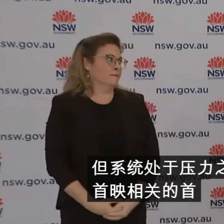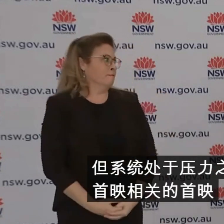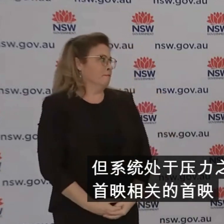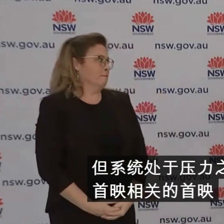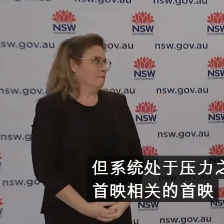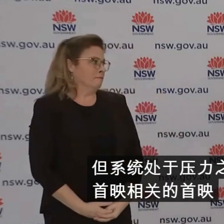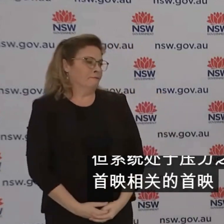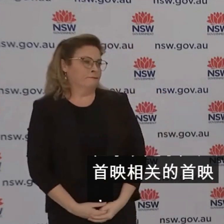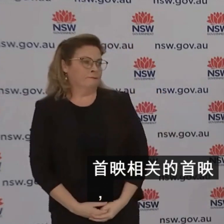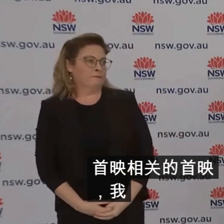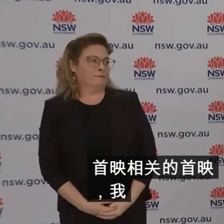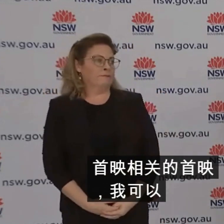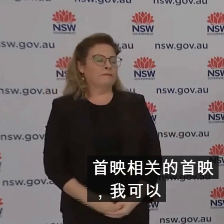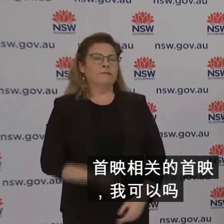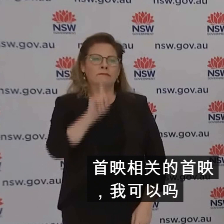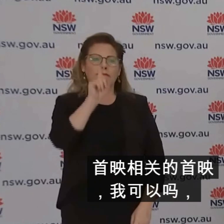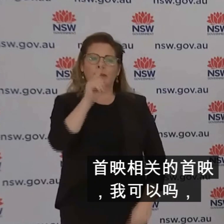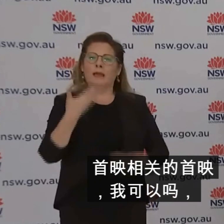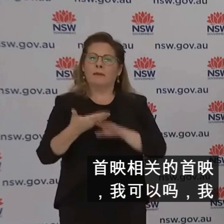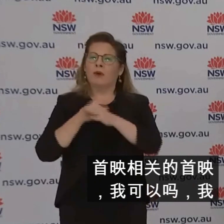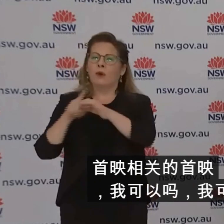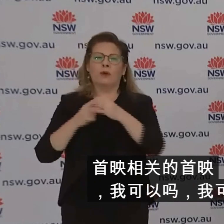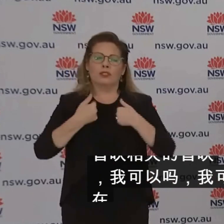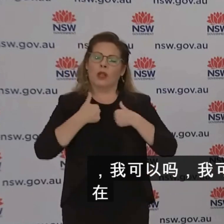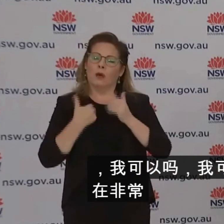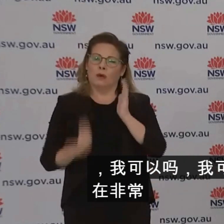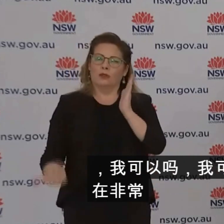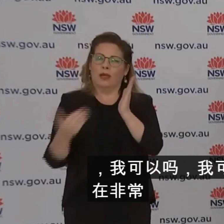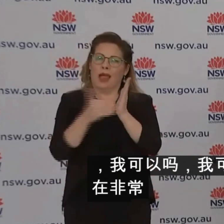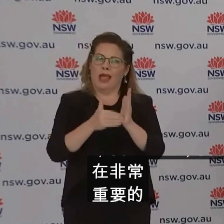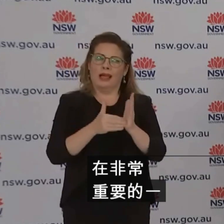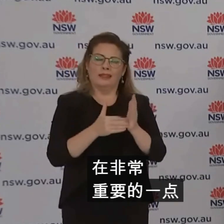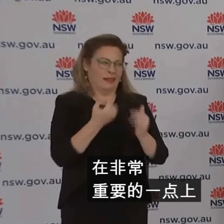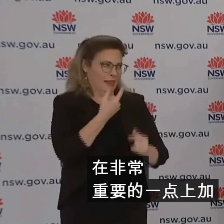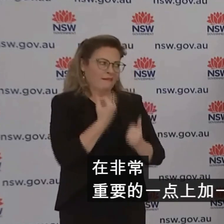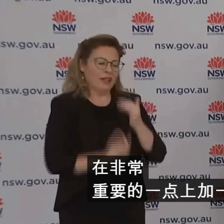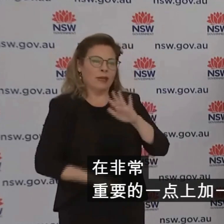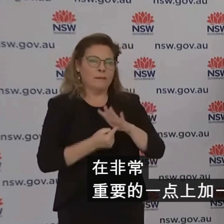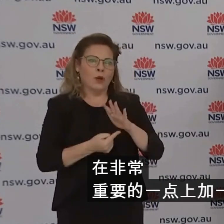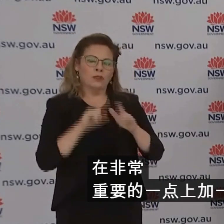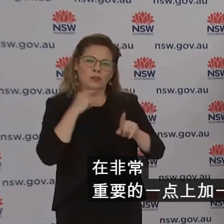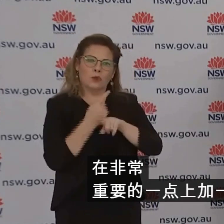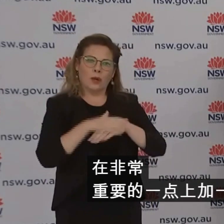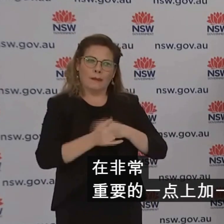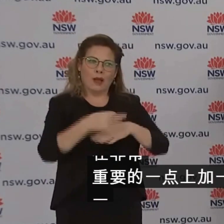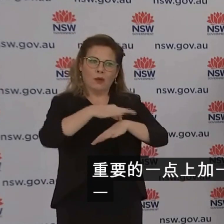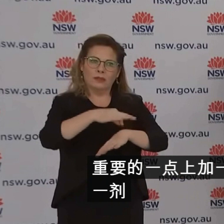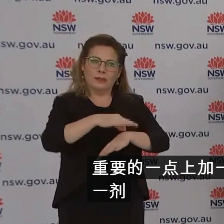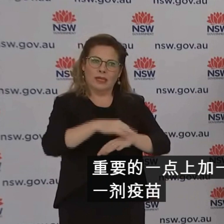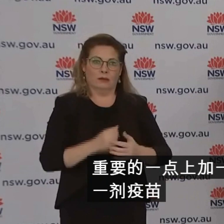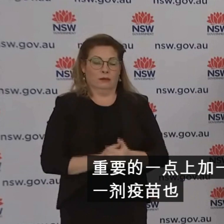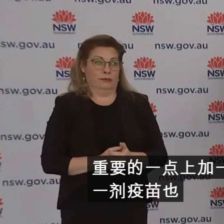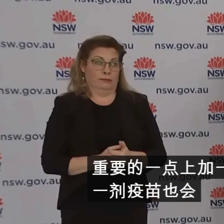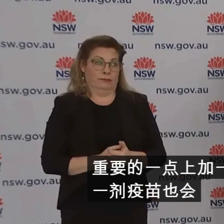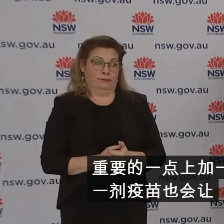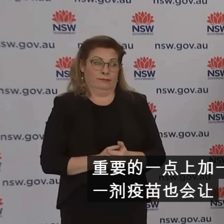in relation to Premier. And can I just add one point to that very important point, and that is we know even one